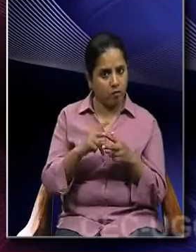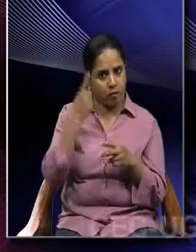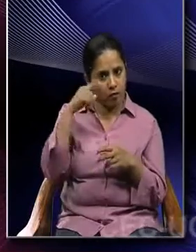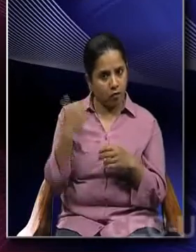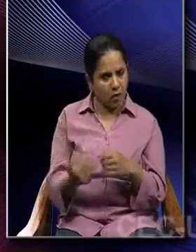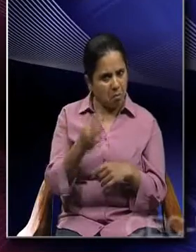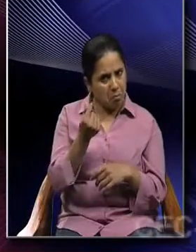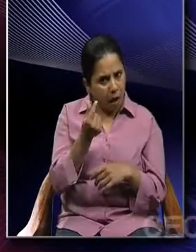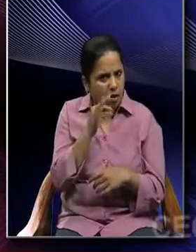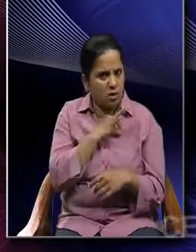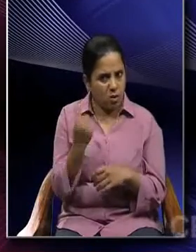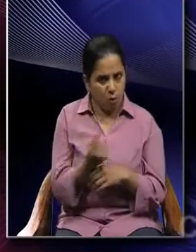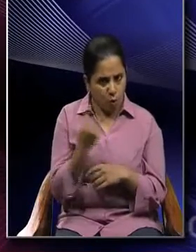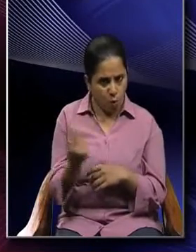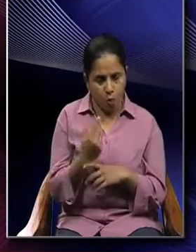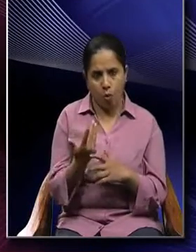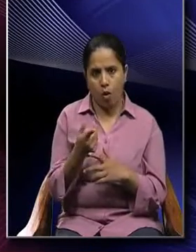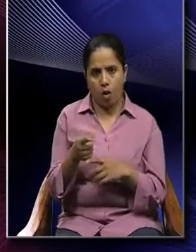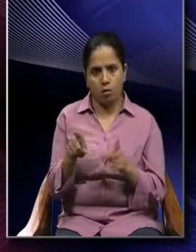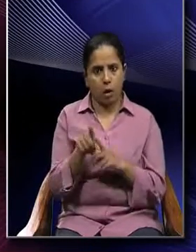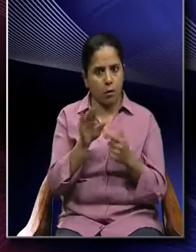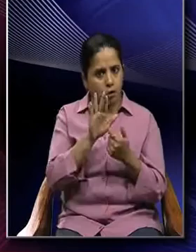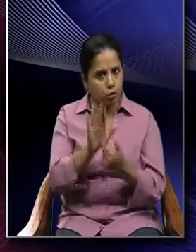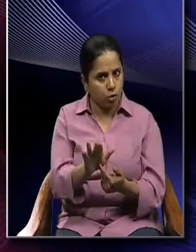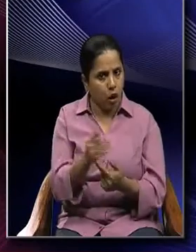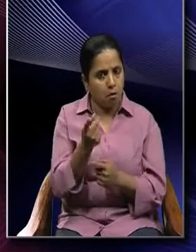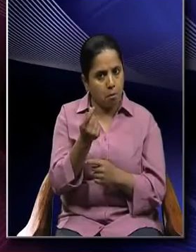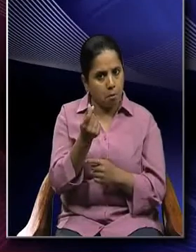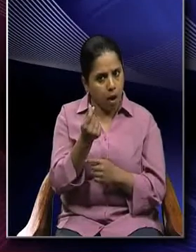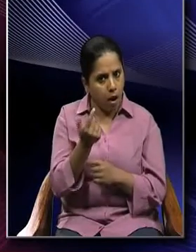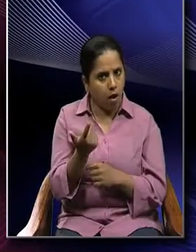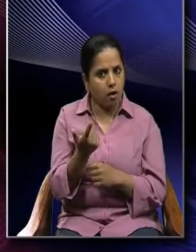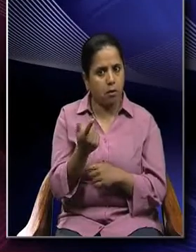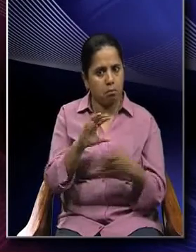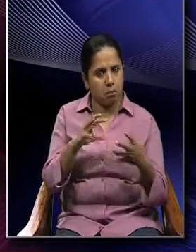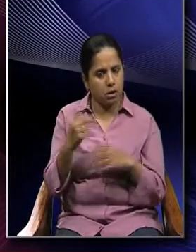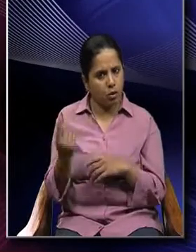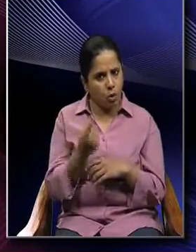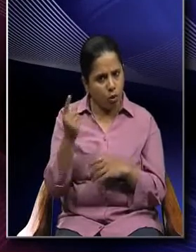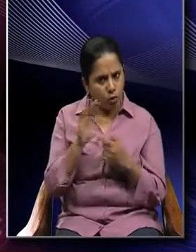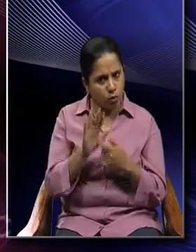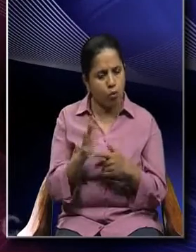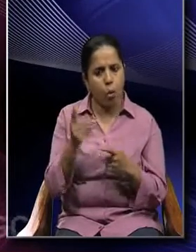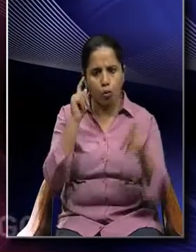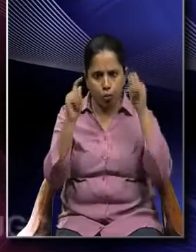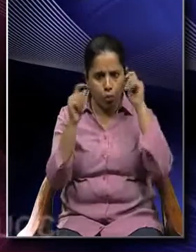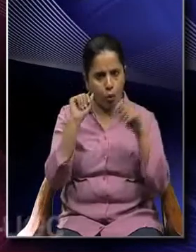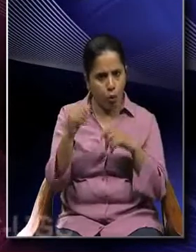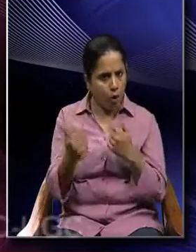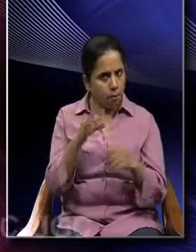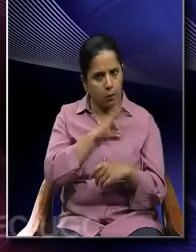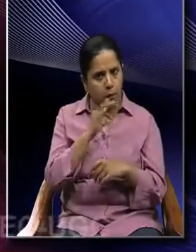making money only? Are they acting as a money making machines, or their role is beyond the